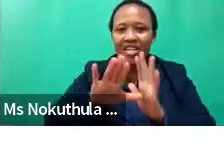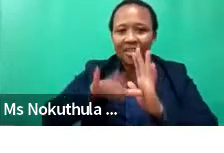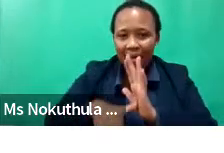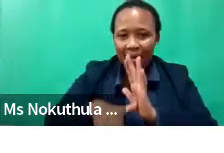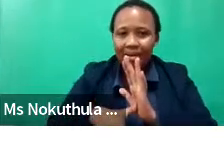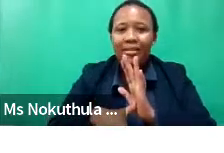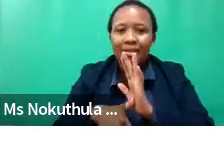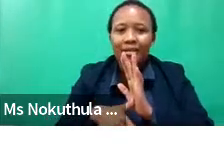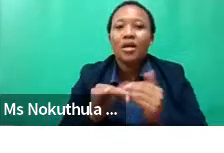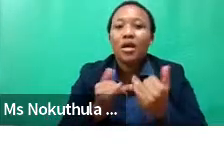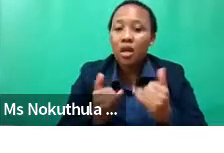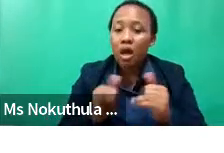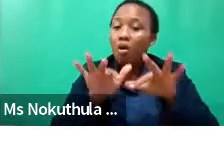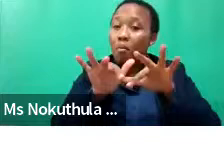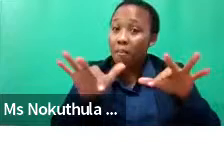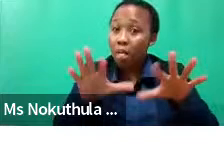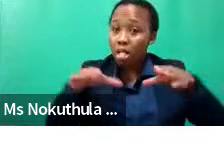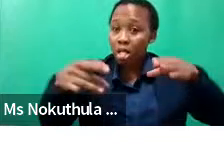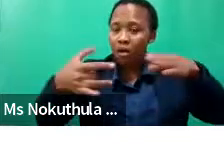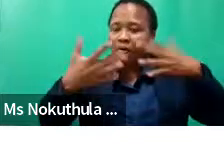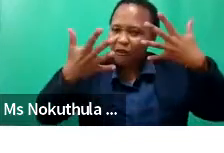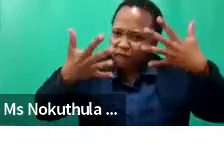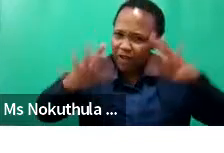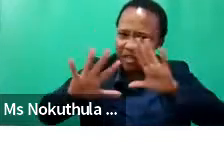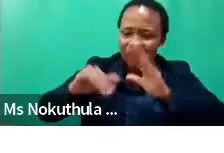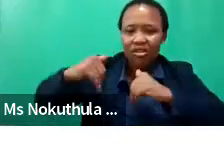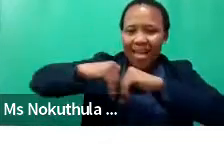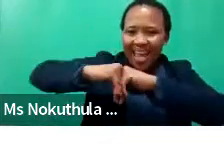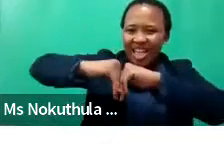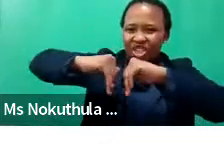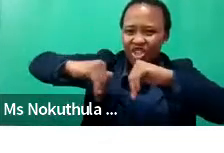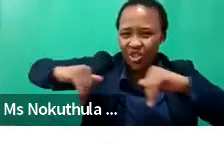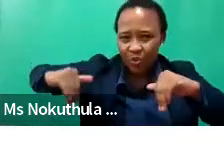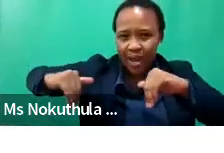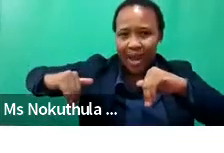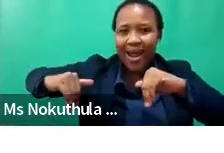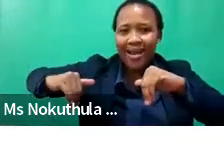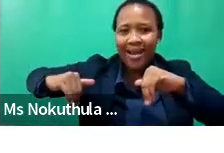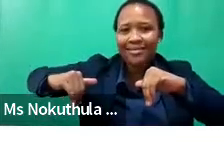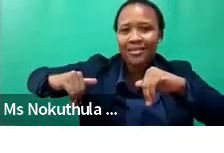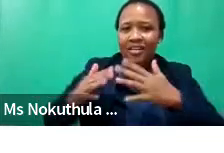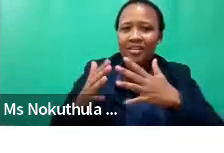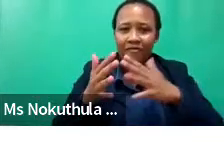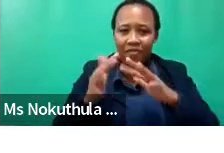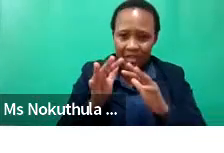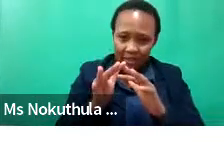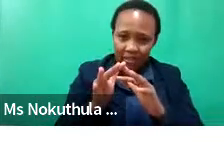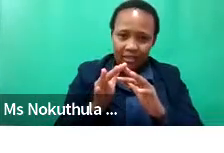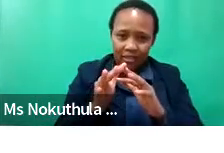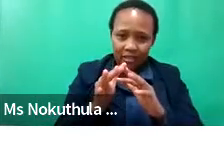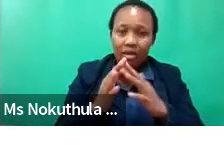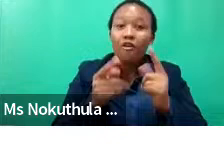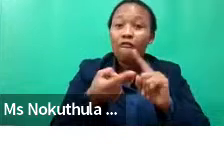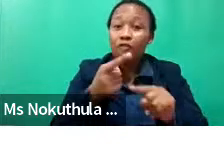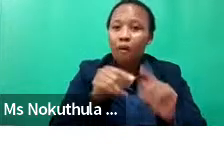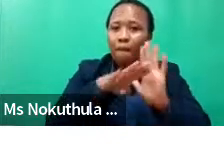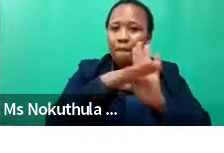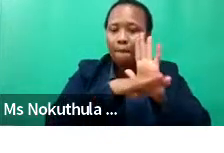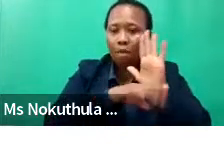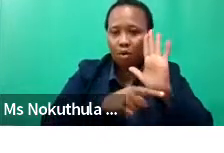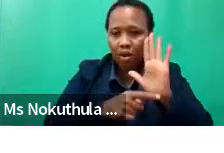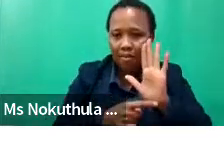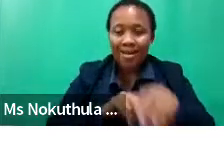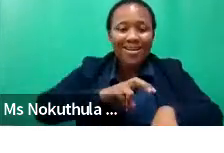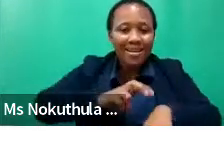substantially excluded from the overall structure of the Shopee. However, a degree of inclusion through series of